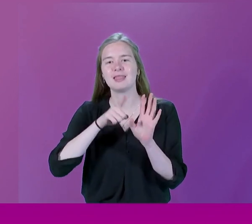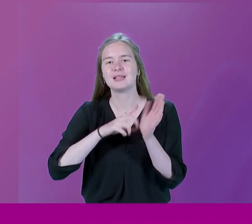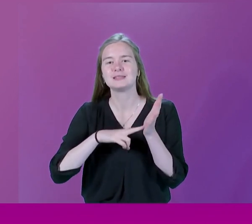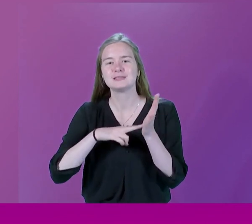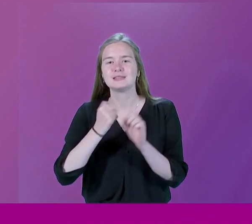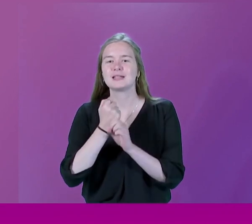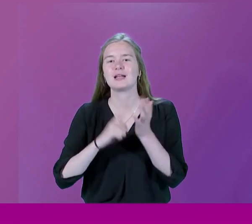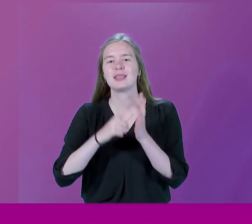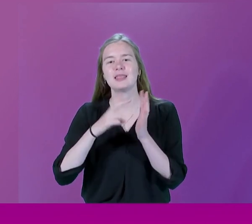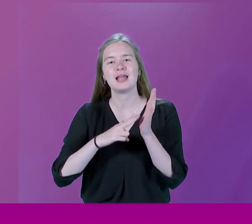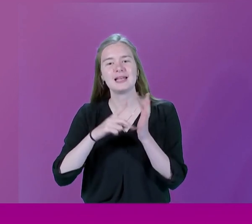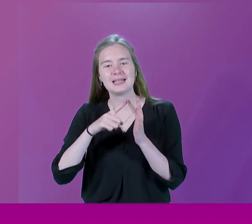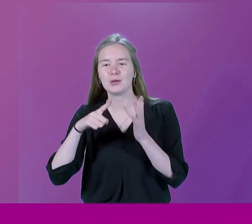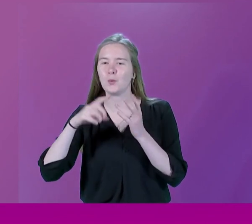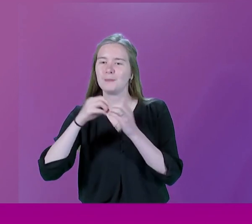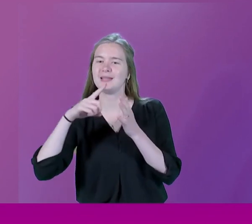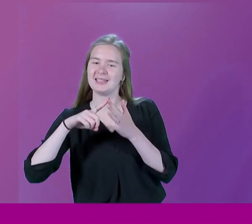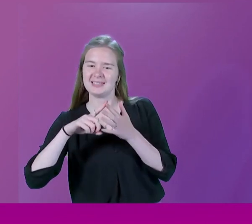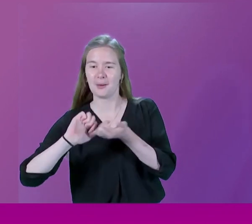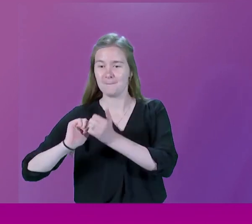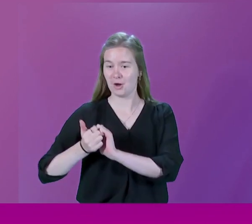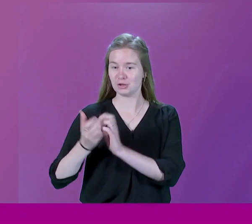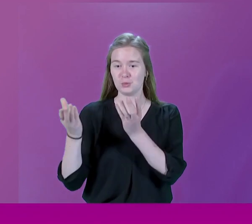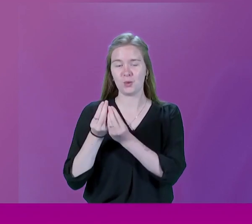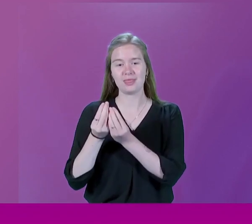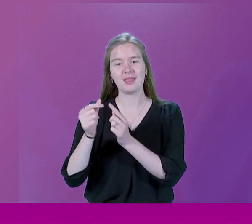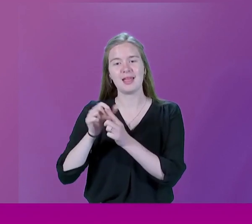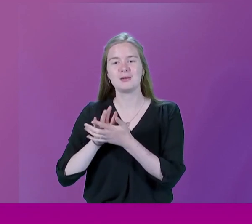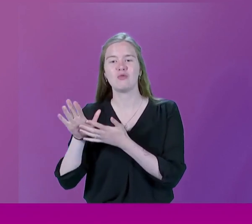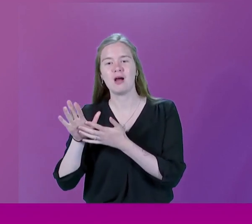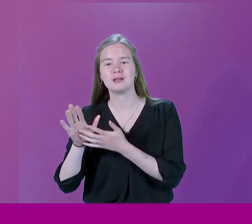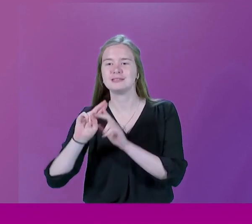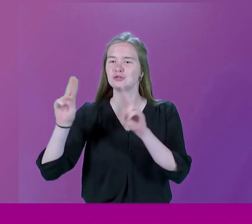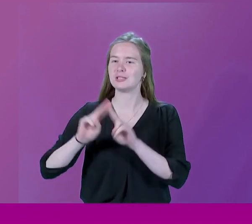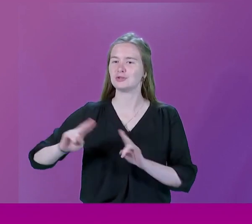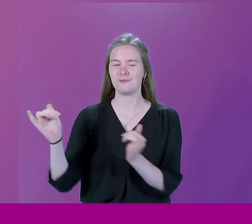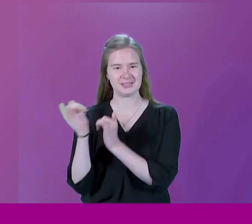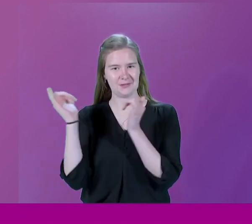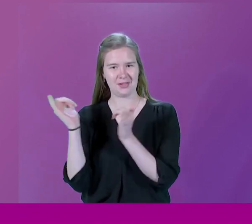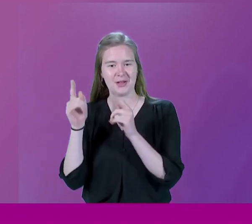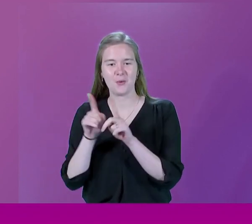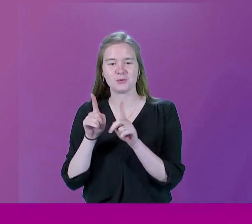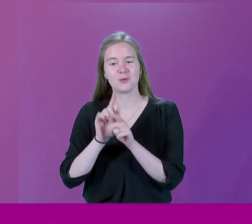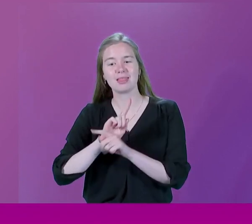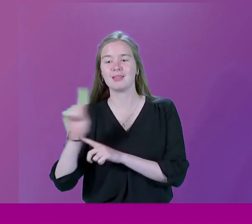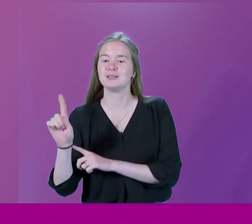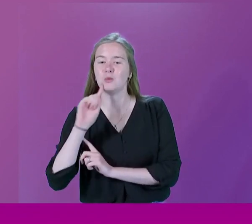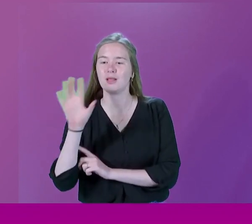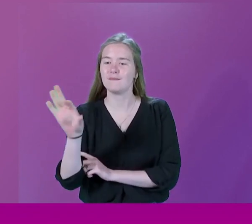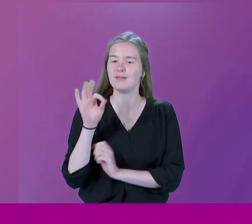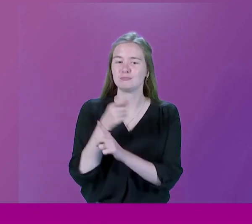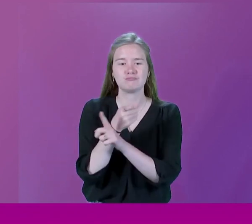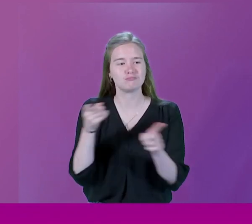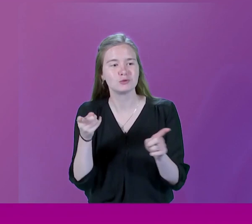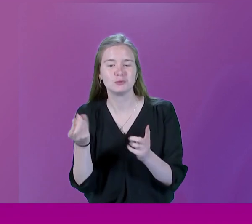OBE. It's brought to you in partnership this year with the Edinburgh International Festival, and later I will be inviting